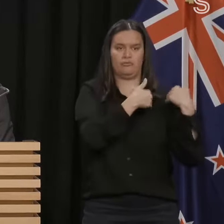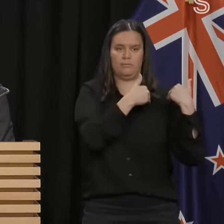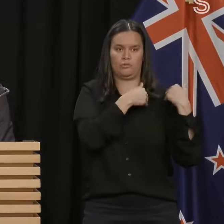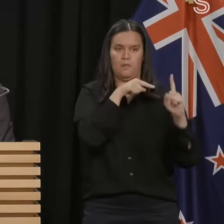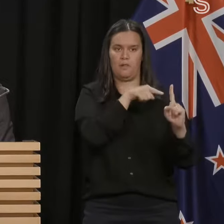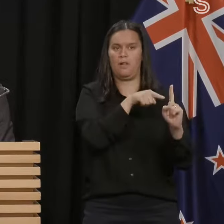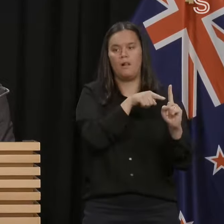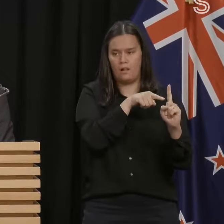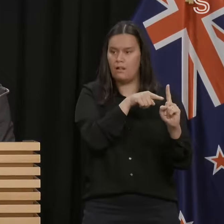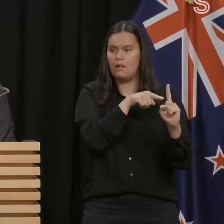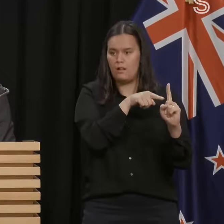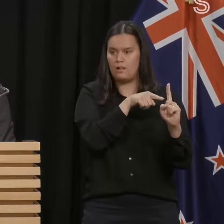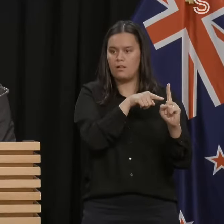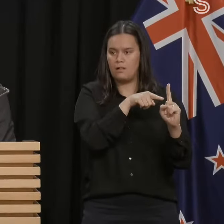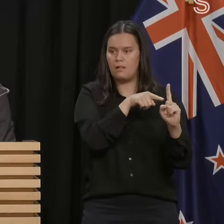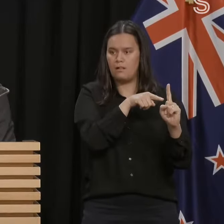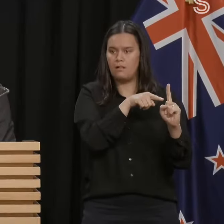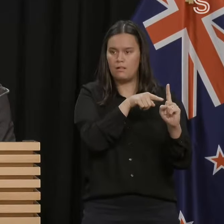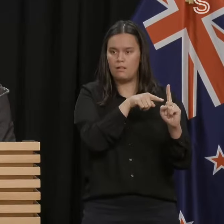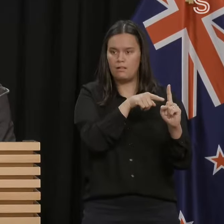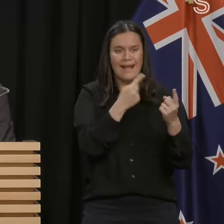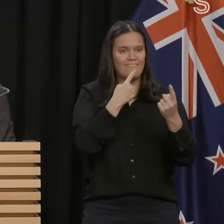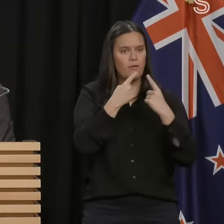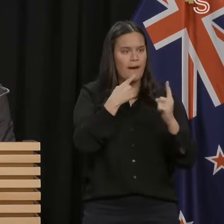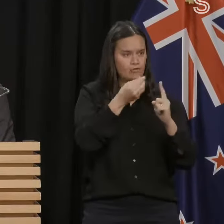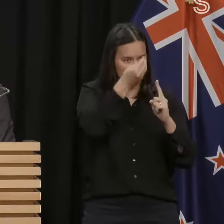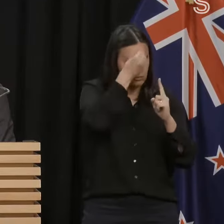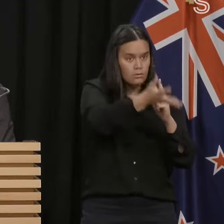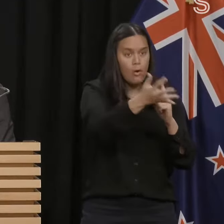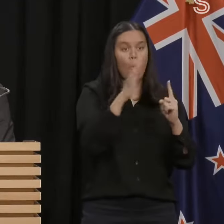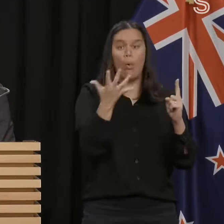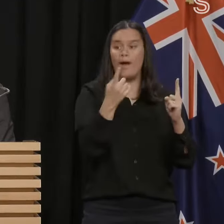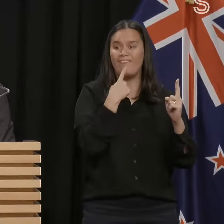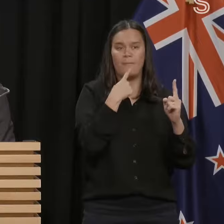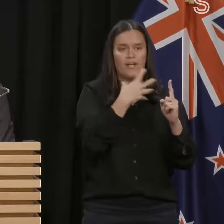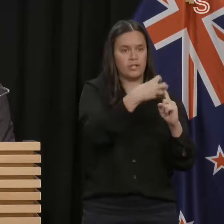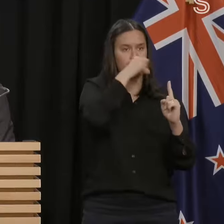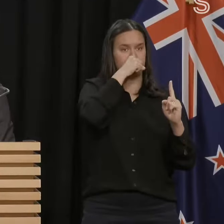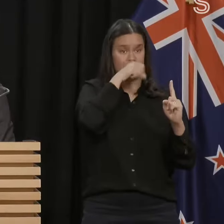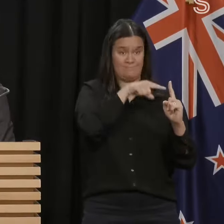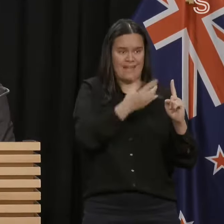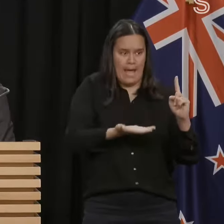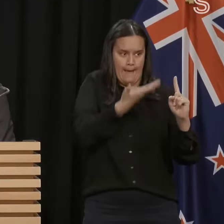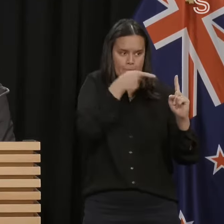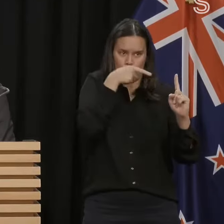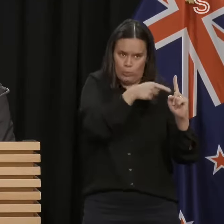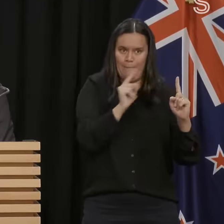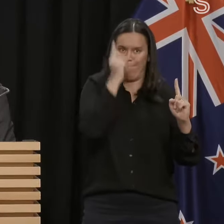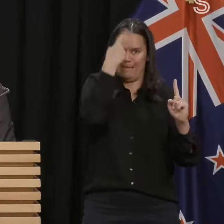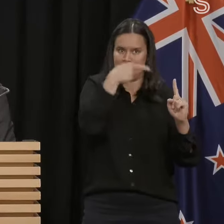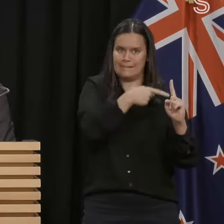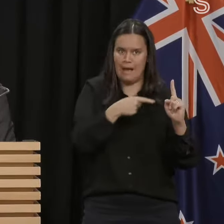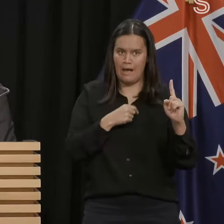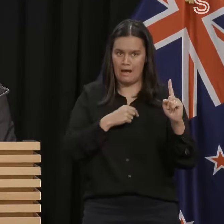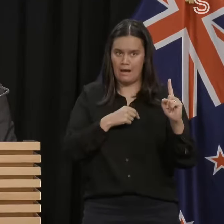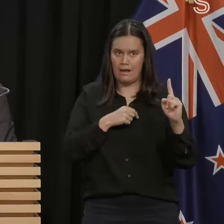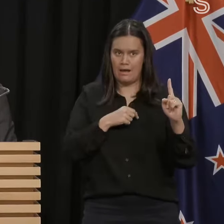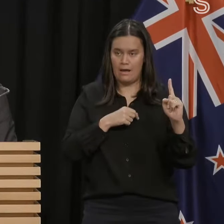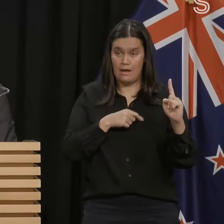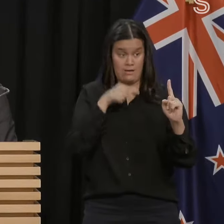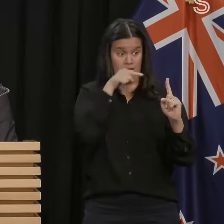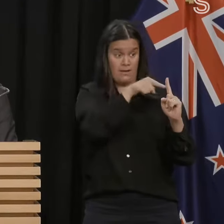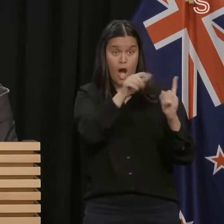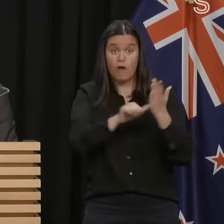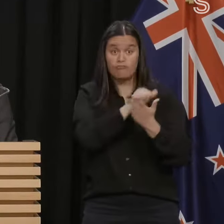be accepting responsibility for what does and does not get released. The decision about whether or not the appropriate decision was